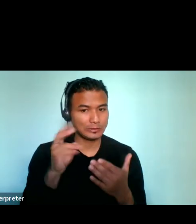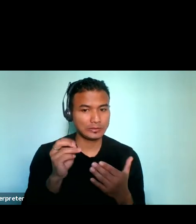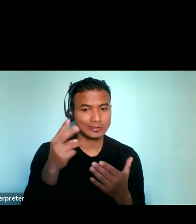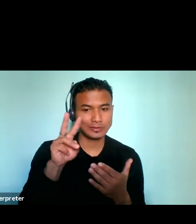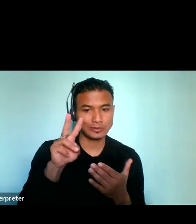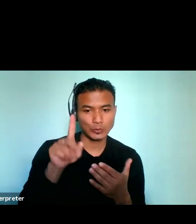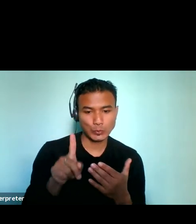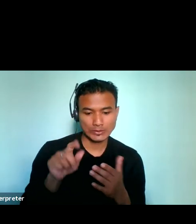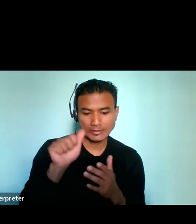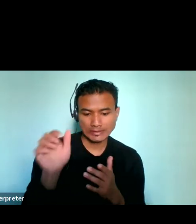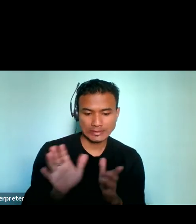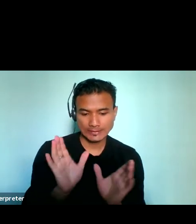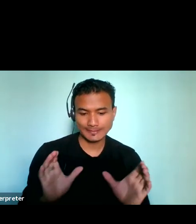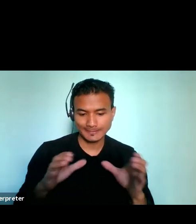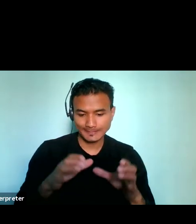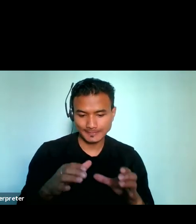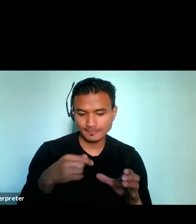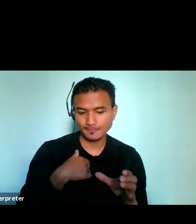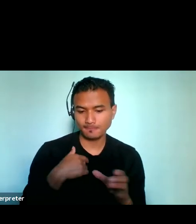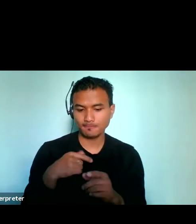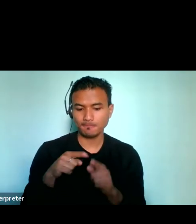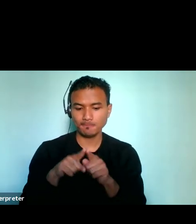Land Forum. We have reached